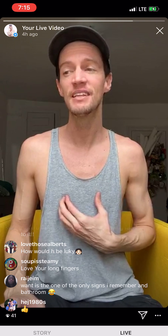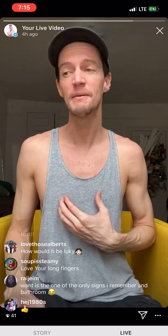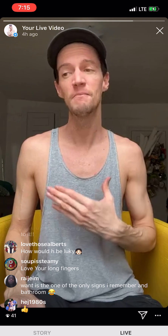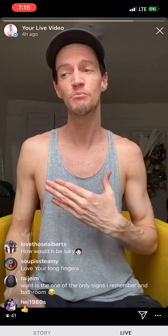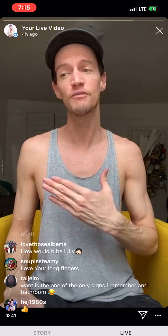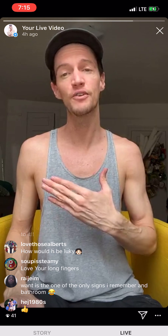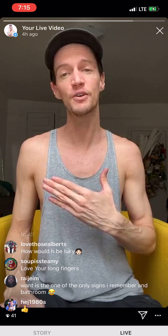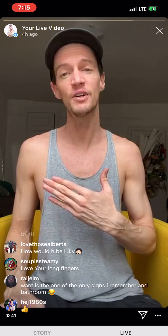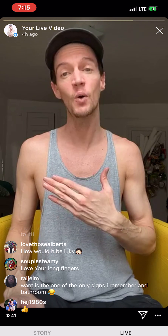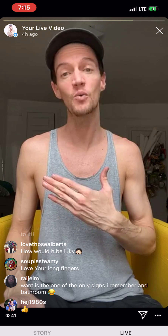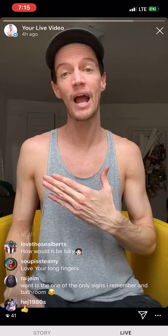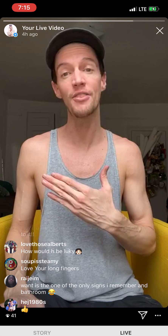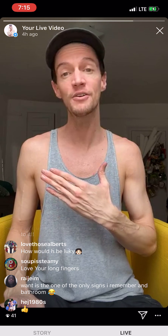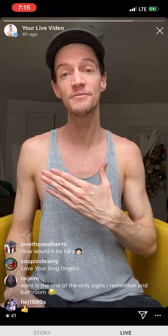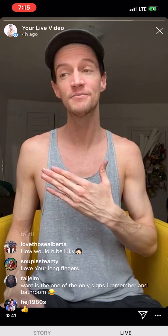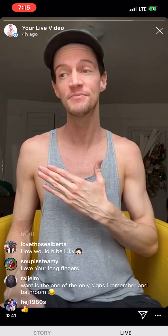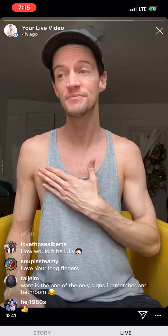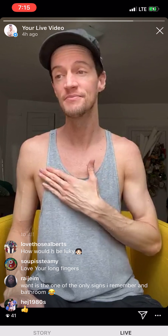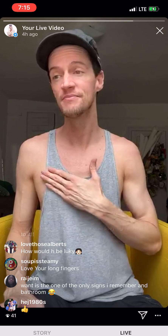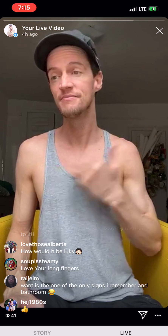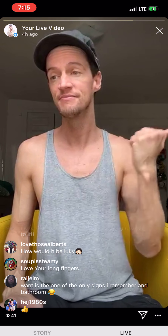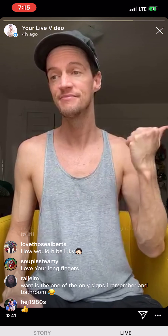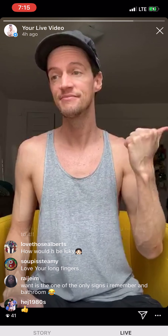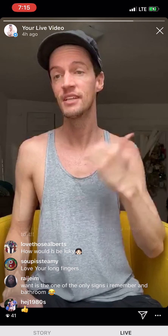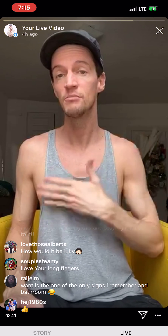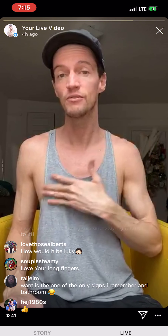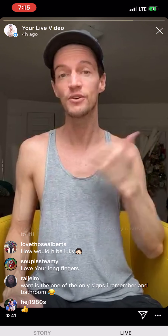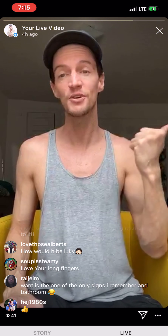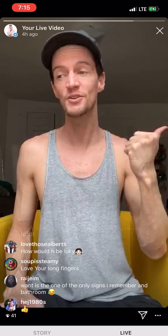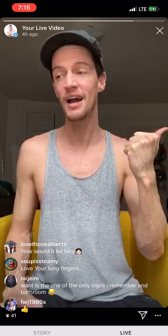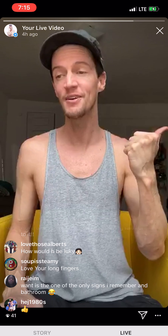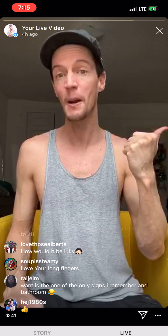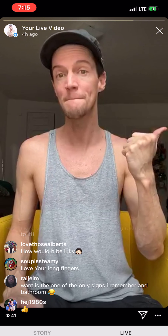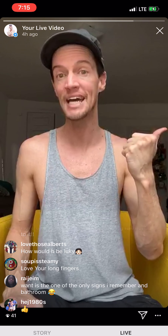Prefer or rather. Prefer or rather. Better.